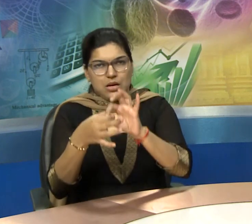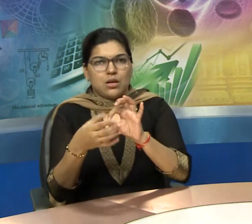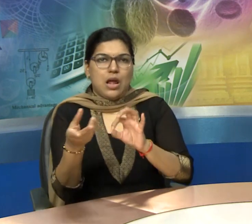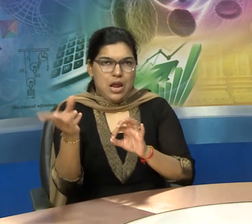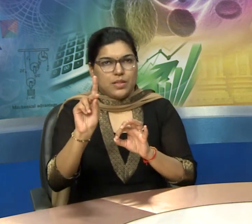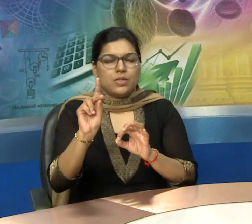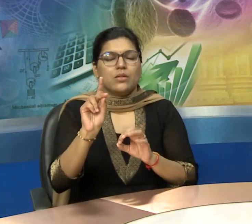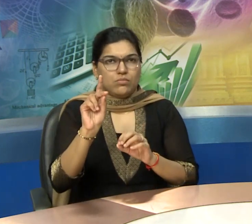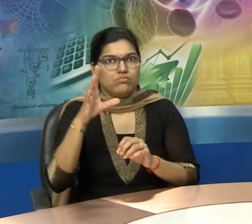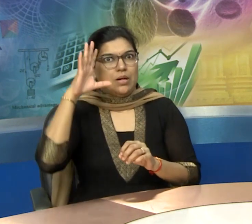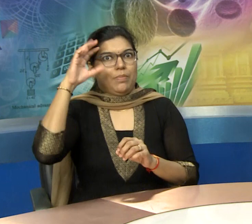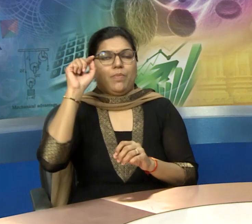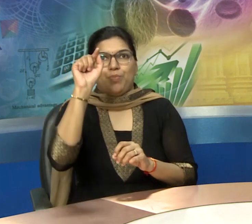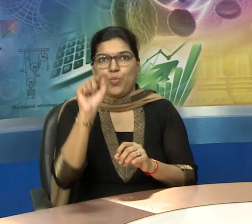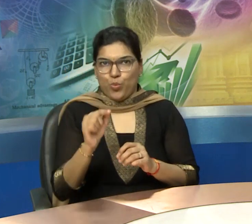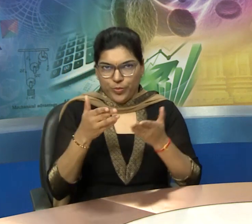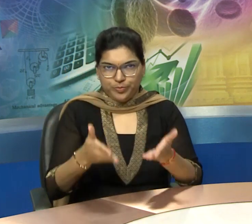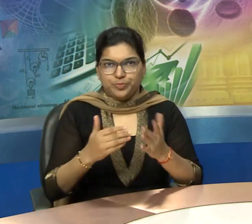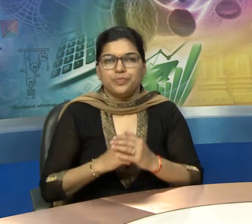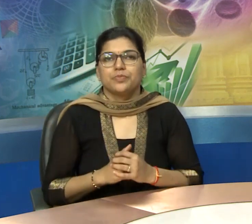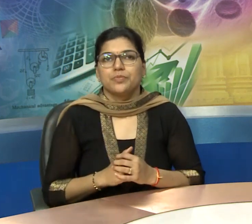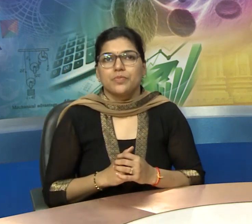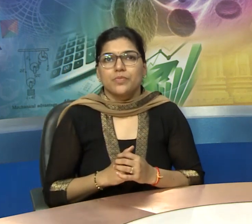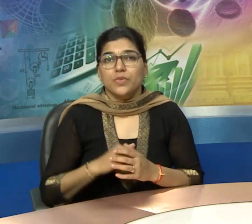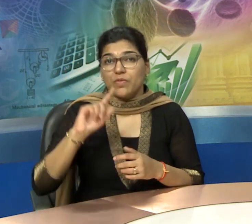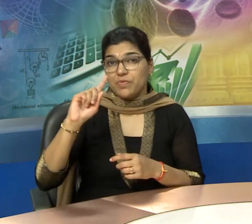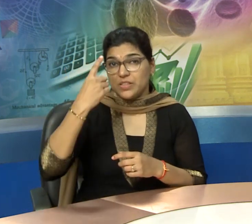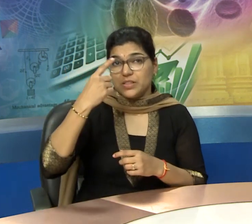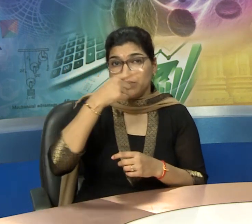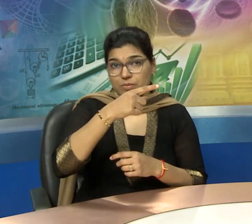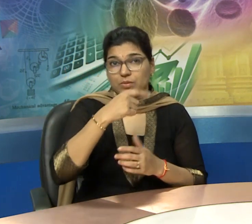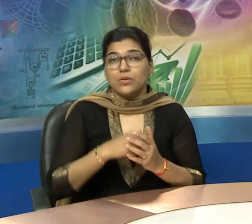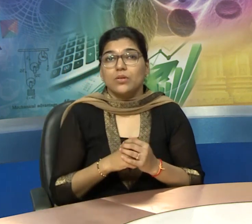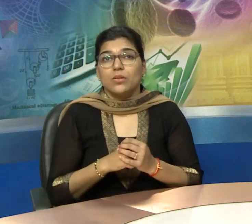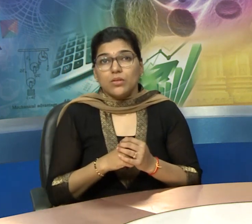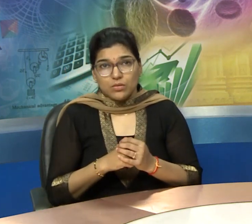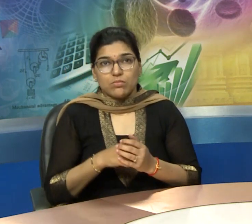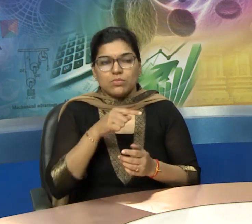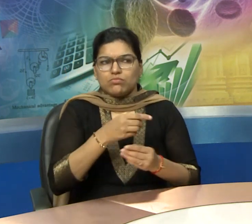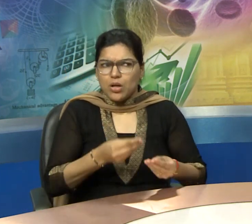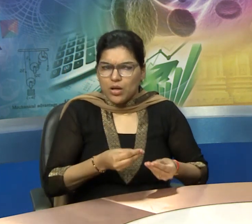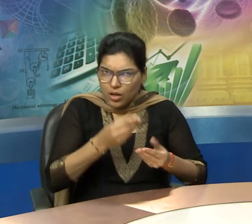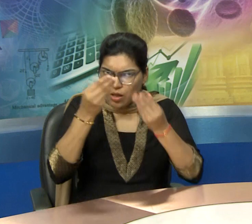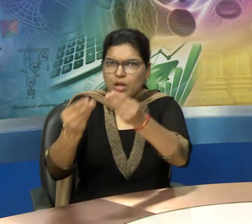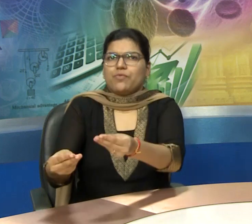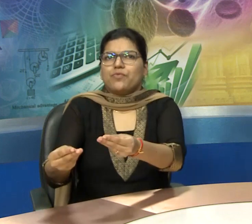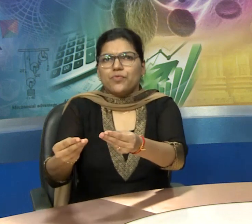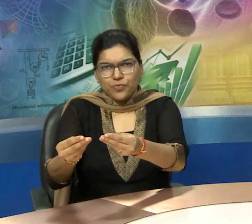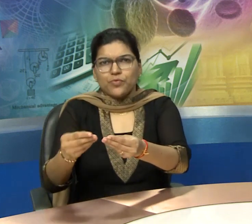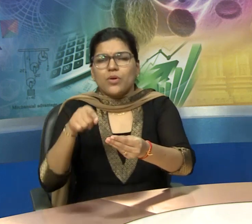points related to library. Let us now review them back. The first point which we discussed about